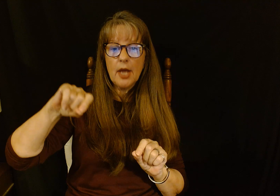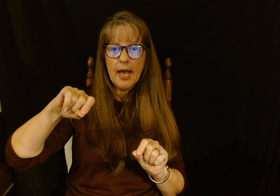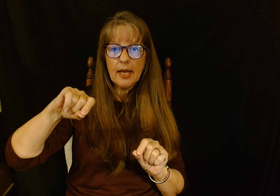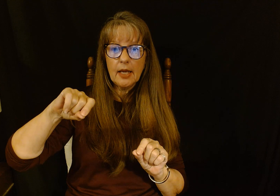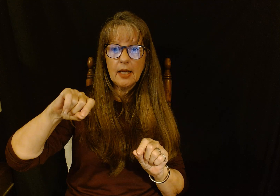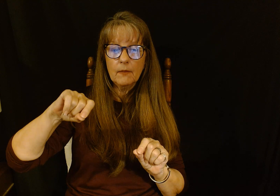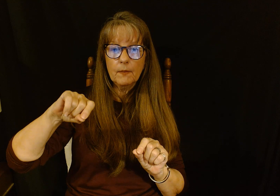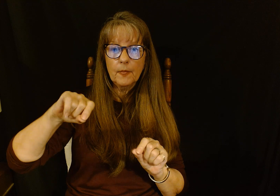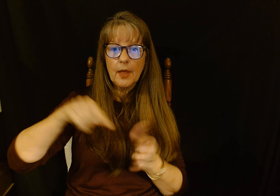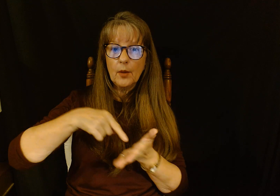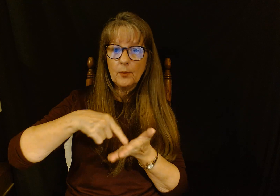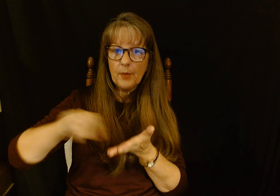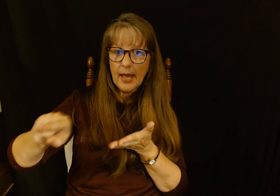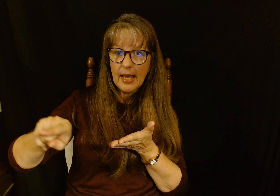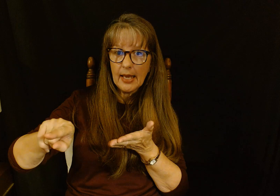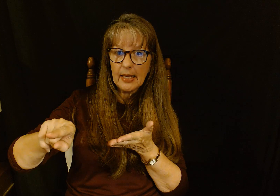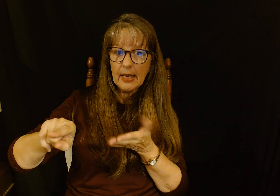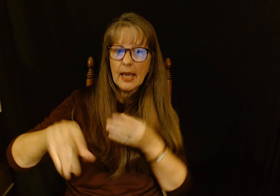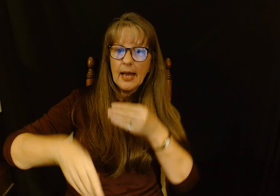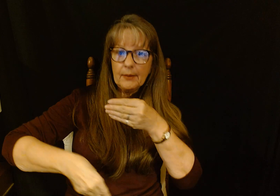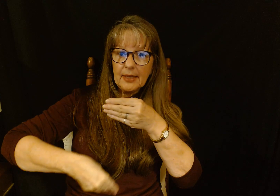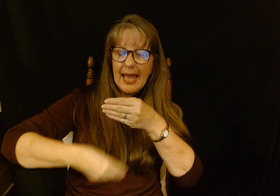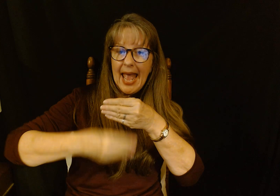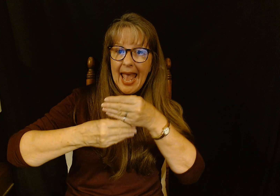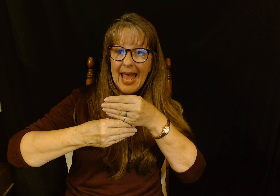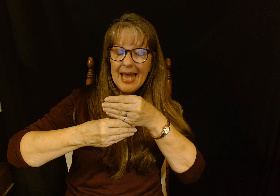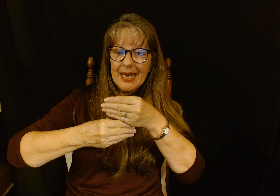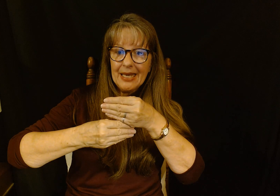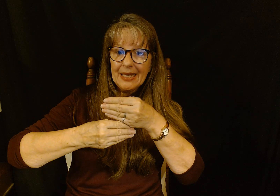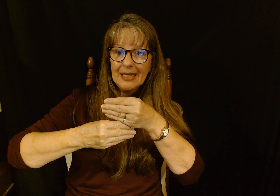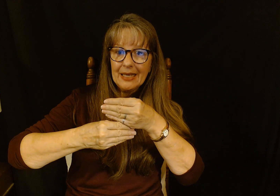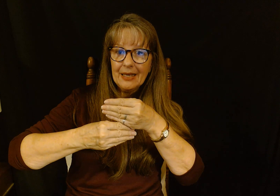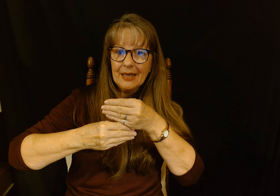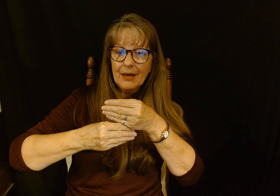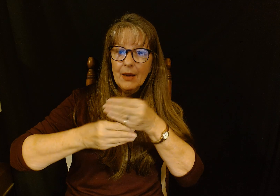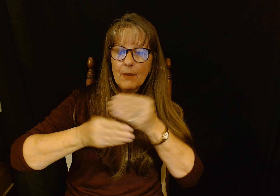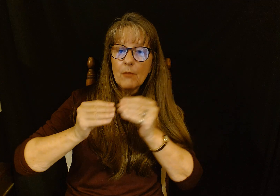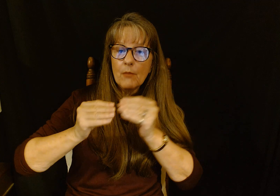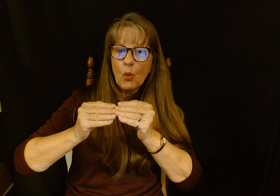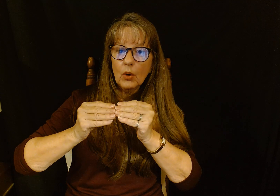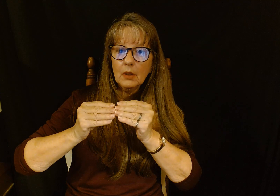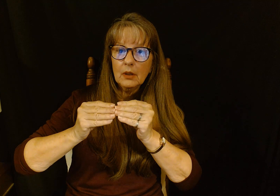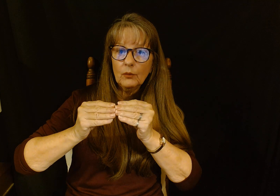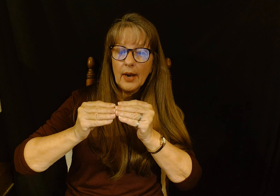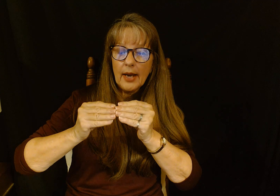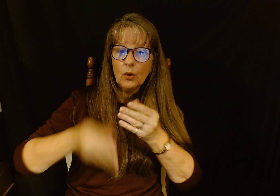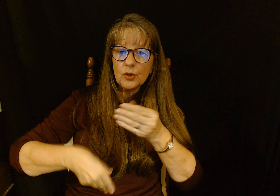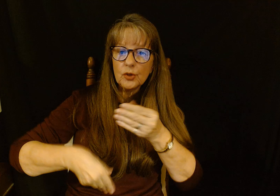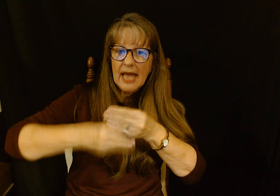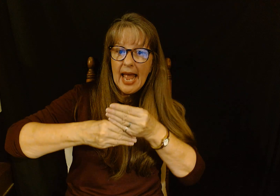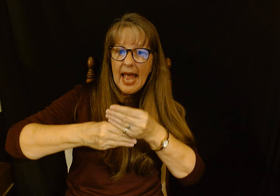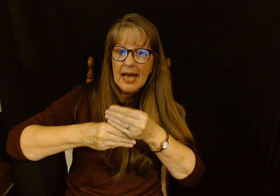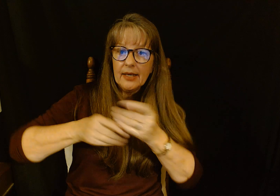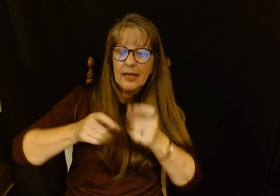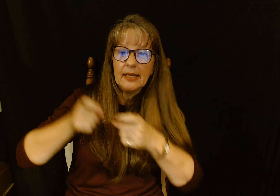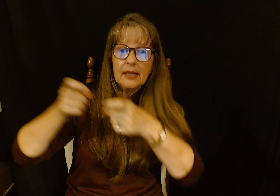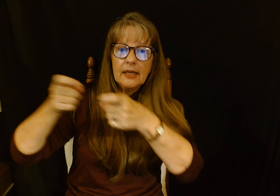check, pay, I'm going to add more, right? Or just add and give